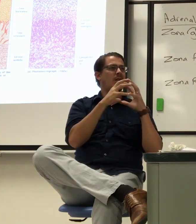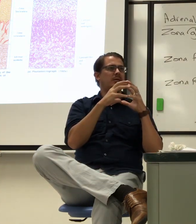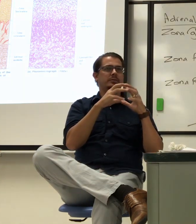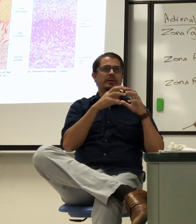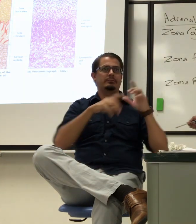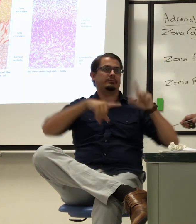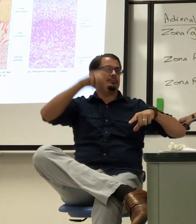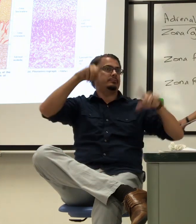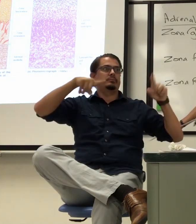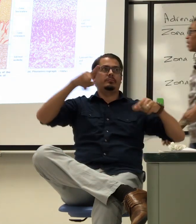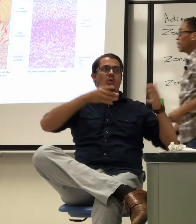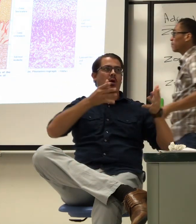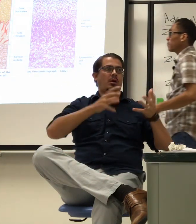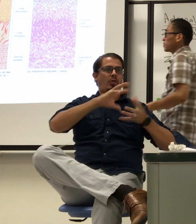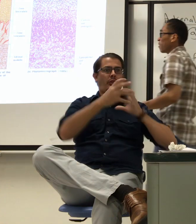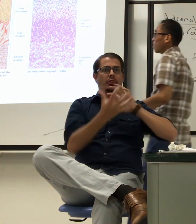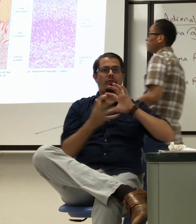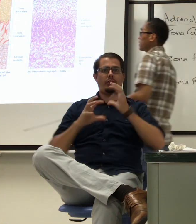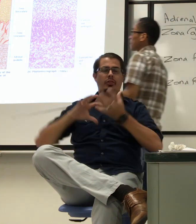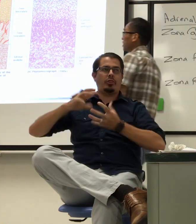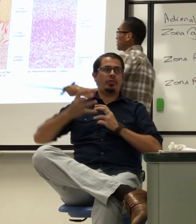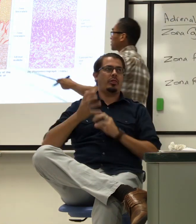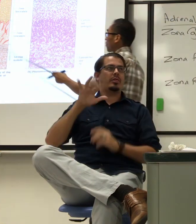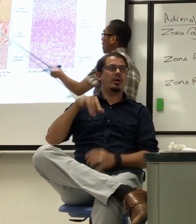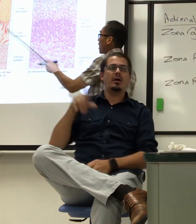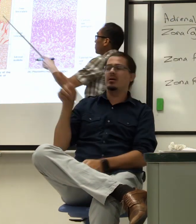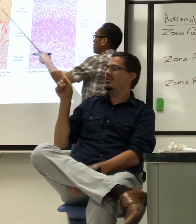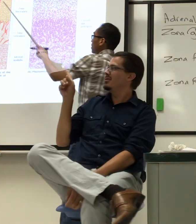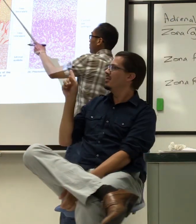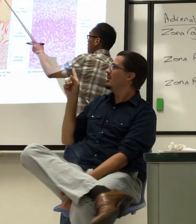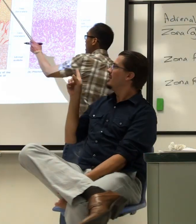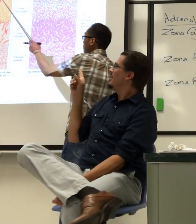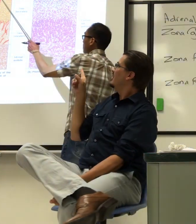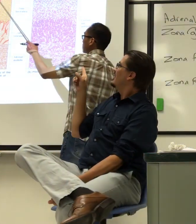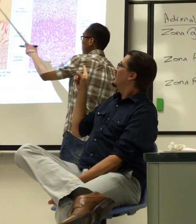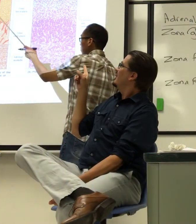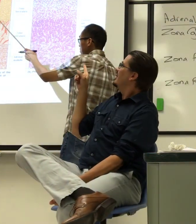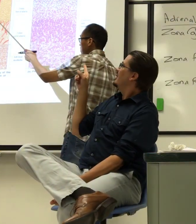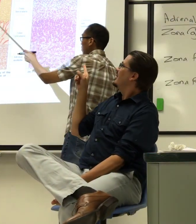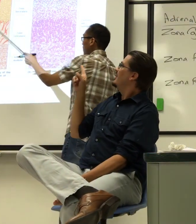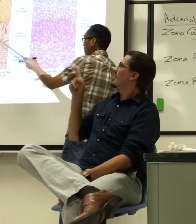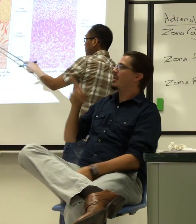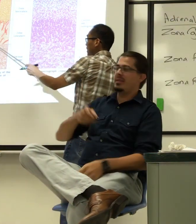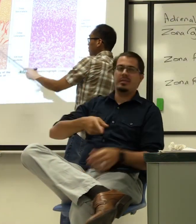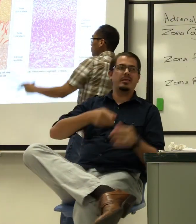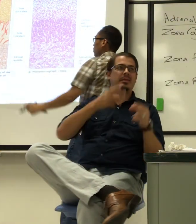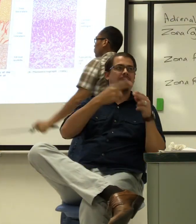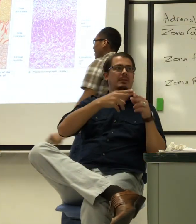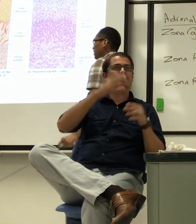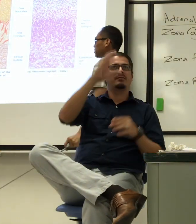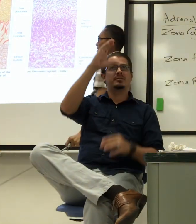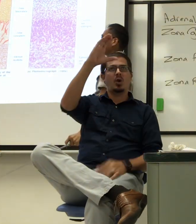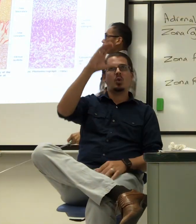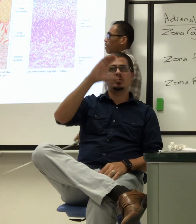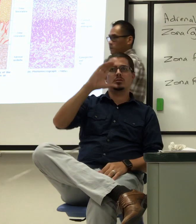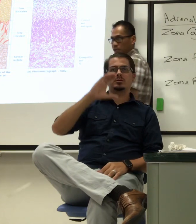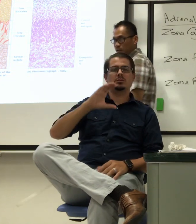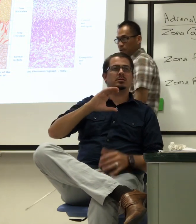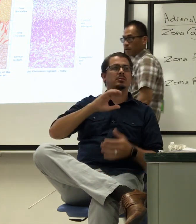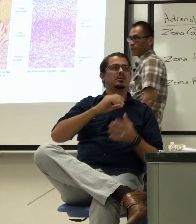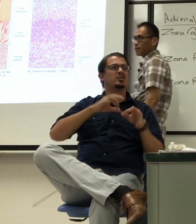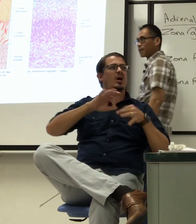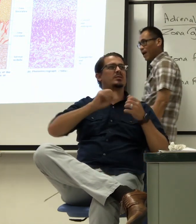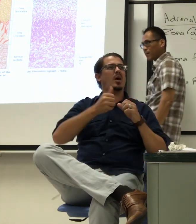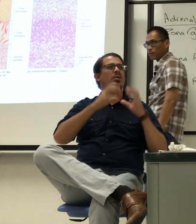haphazard manner. So all of these kind of describe, the names of the zones describe how the cells are arranged in